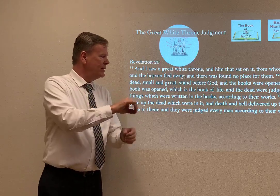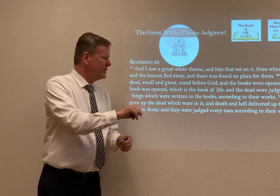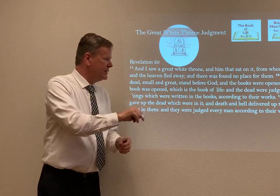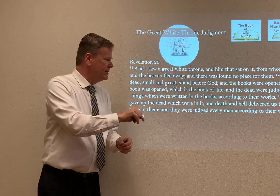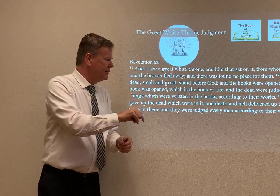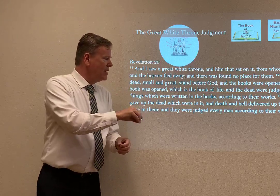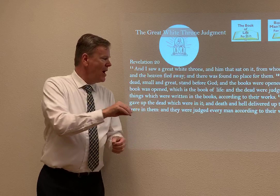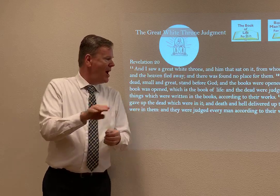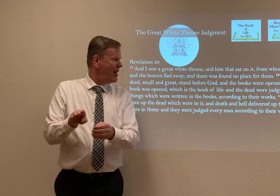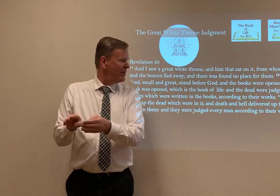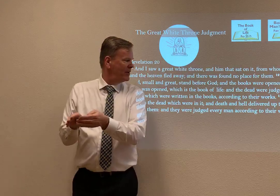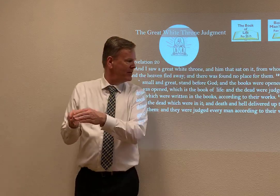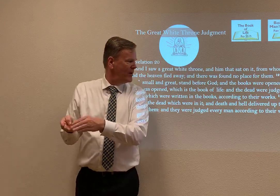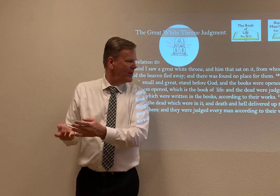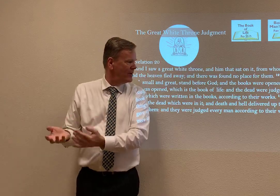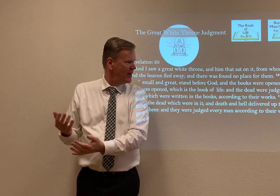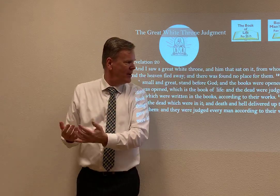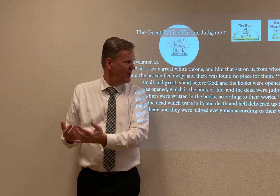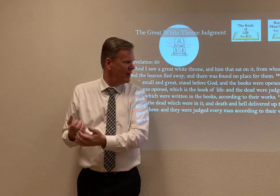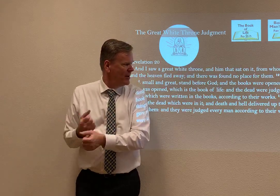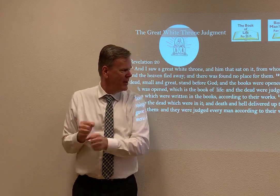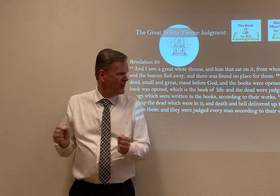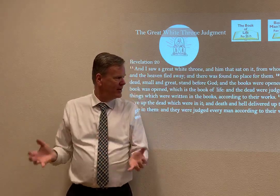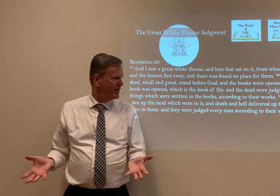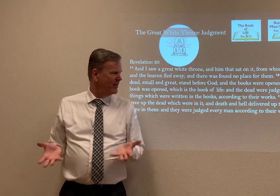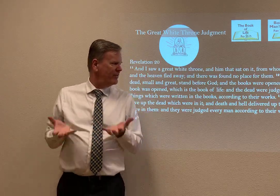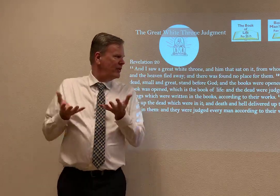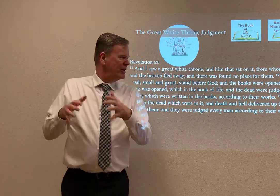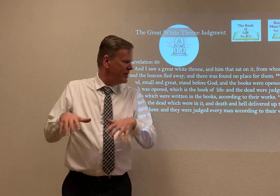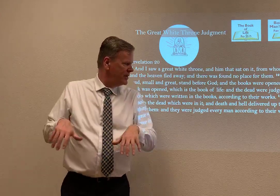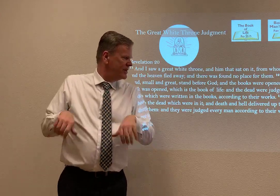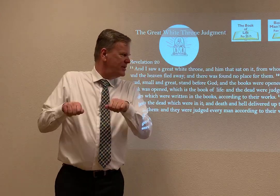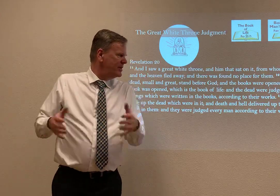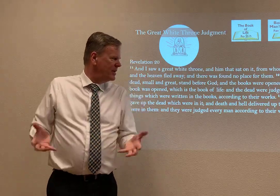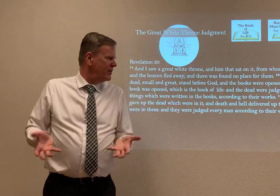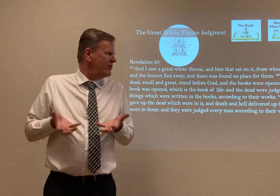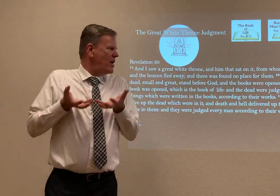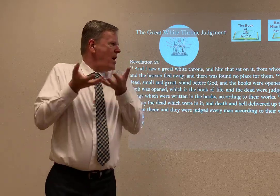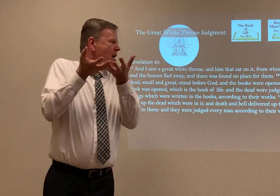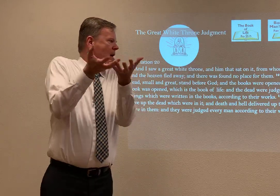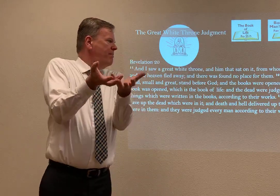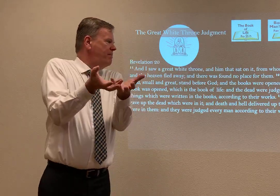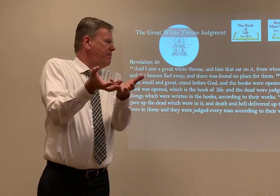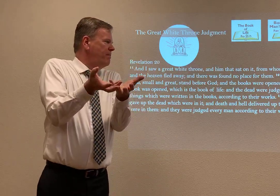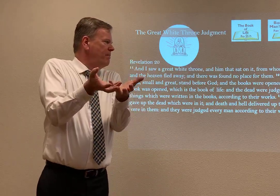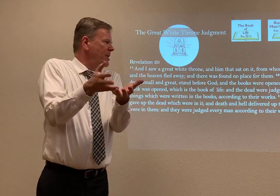which were in it. And death and hell delivered up the dead, which were in them.